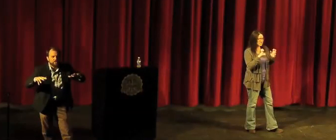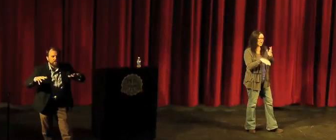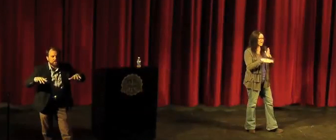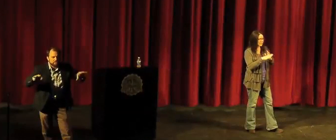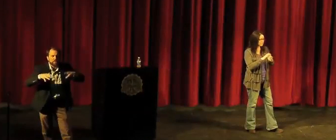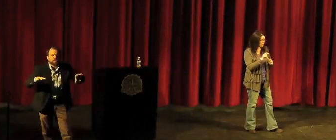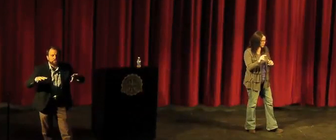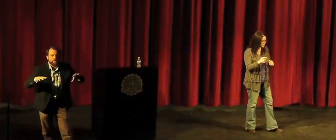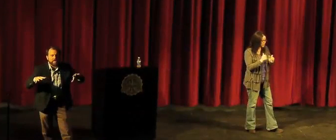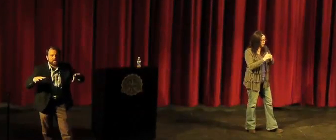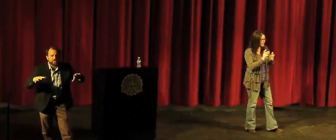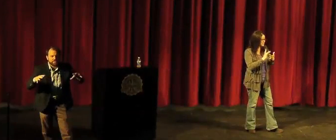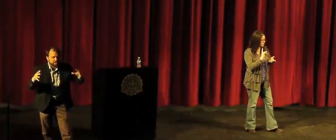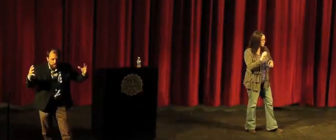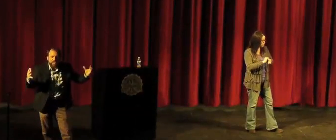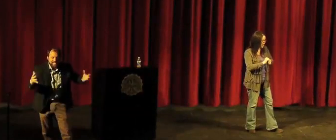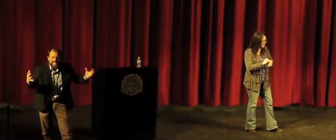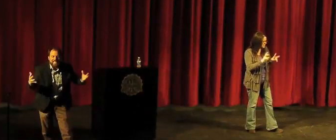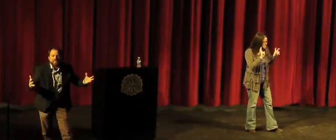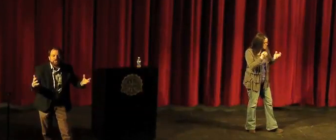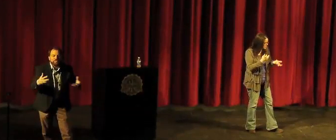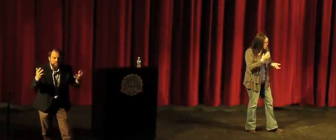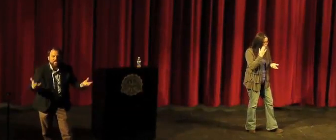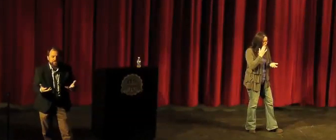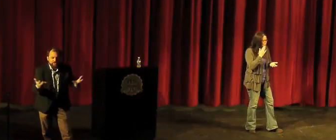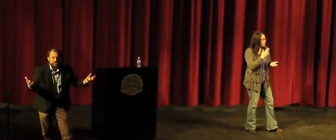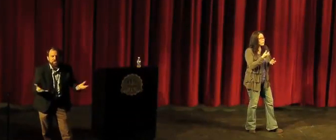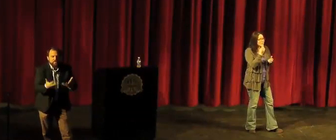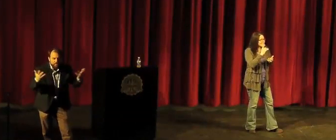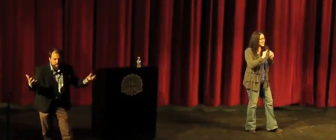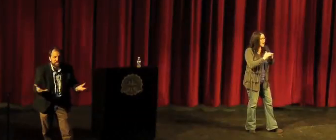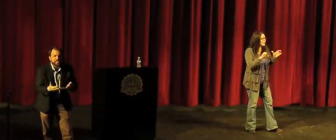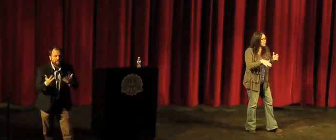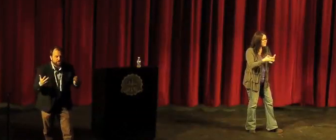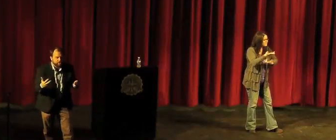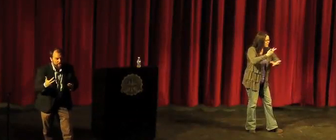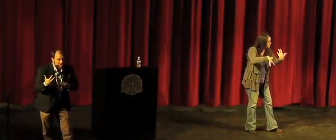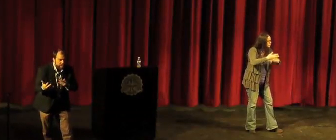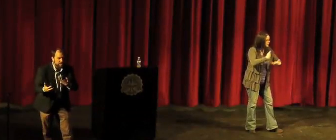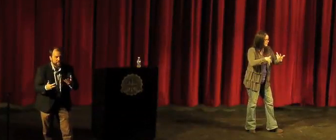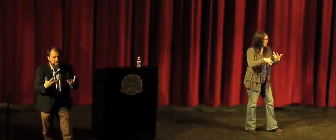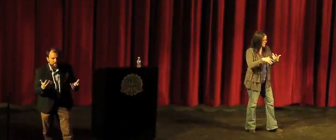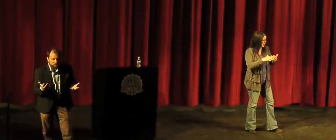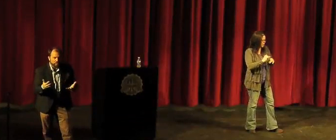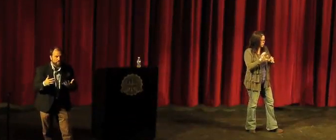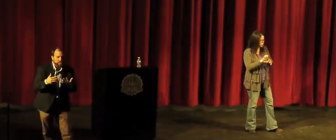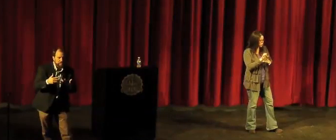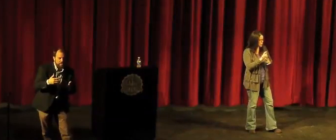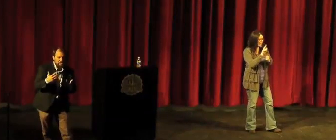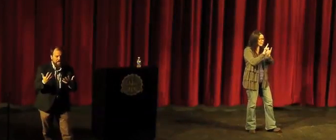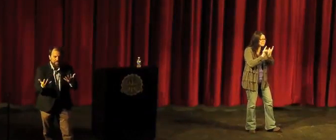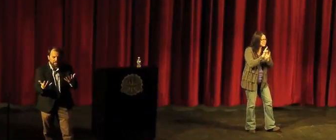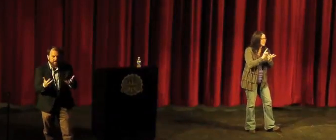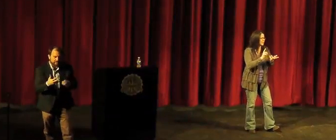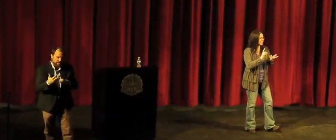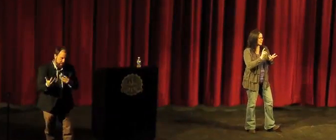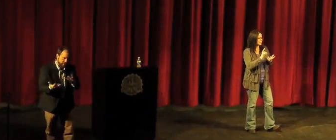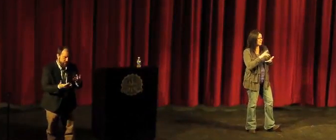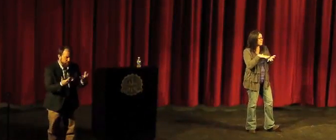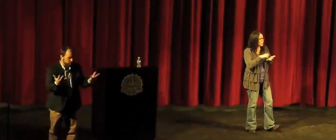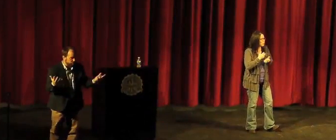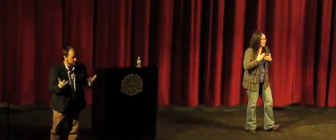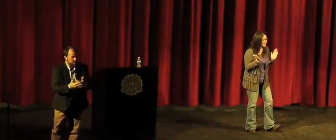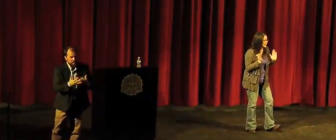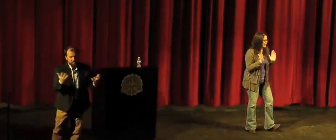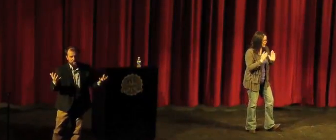of spiritual practices, is that we get how to do fellowship, right? We get how to do intimacy, vulnerability. I think that's